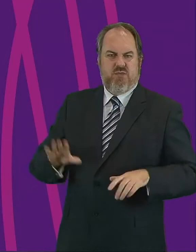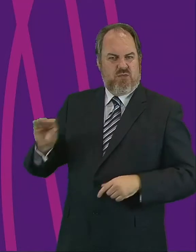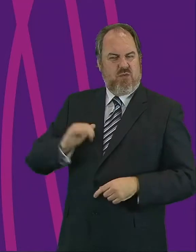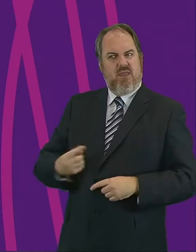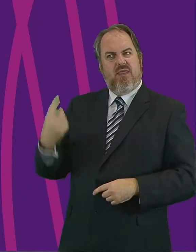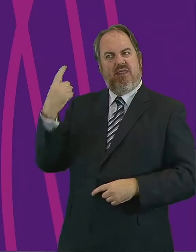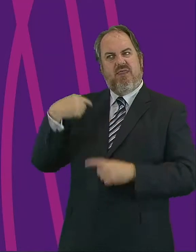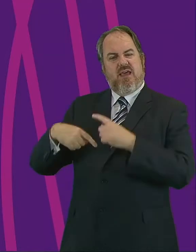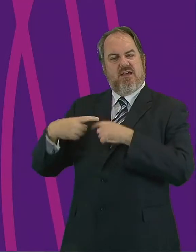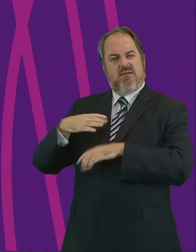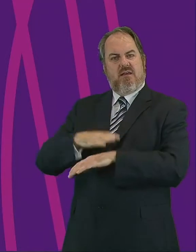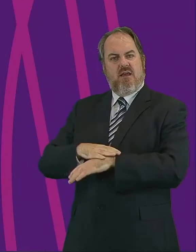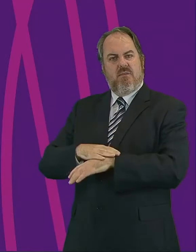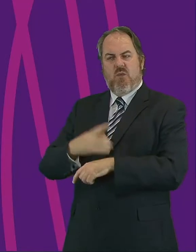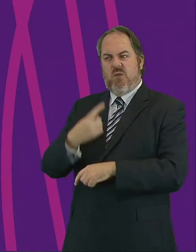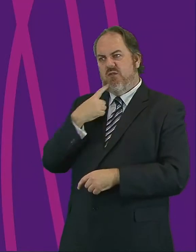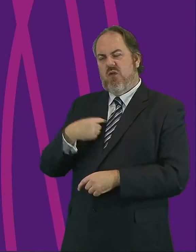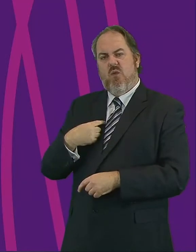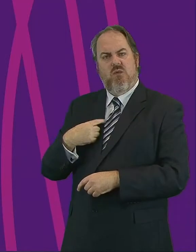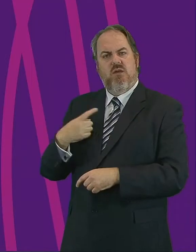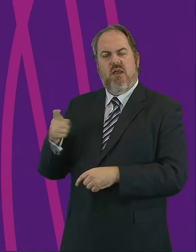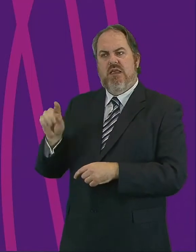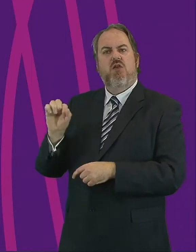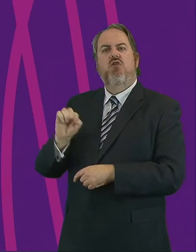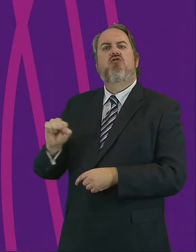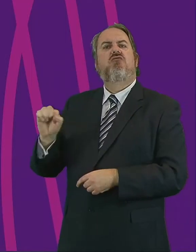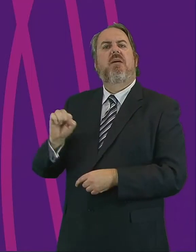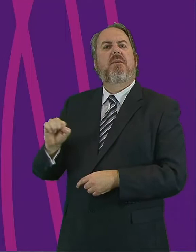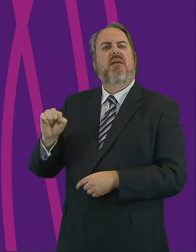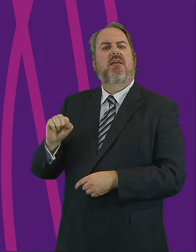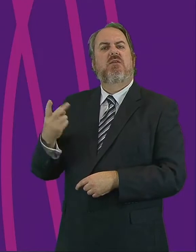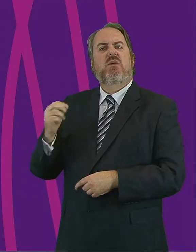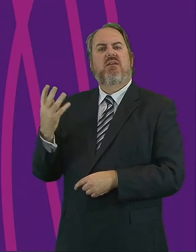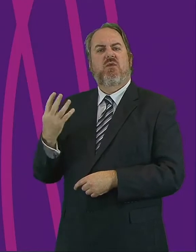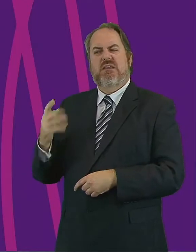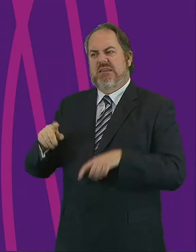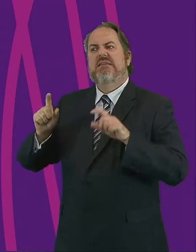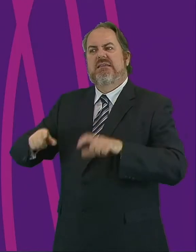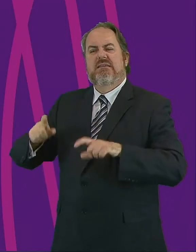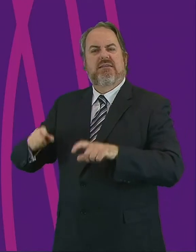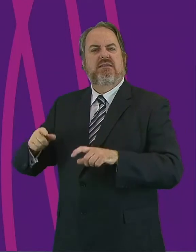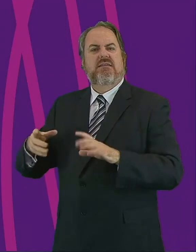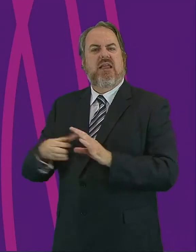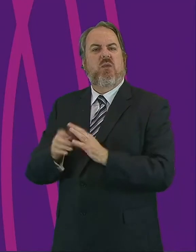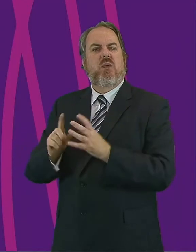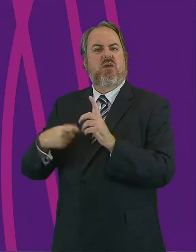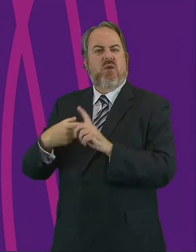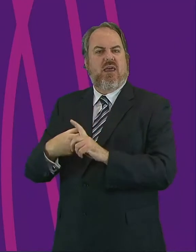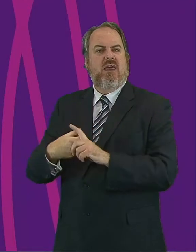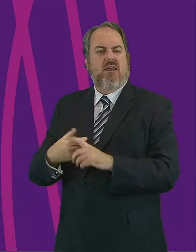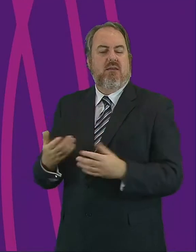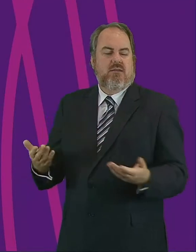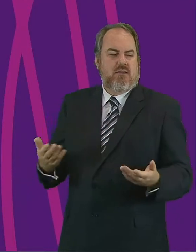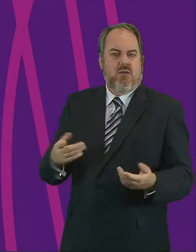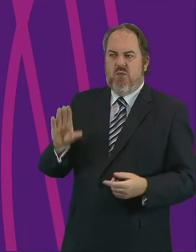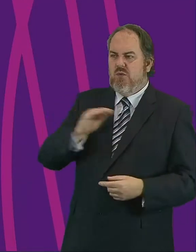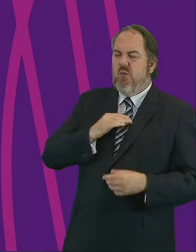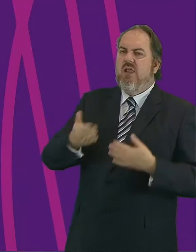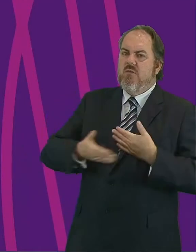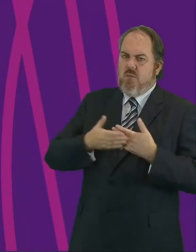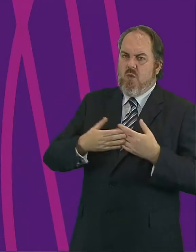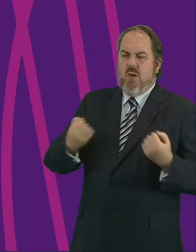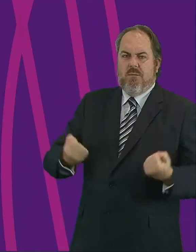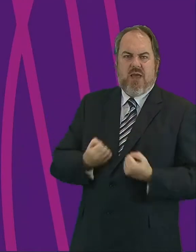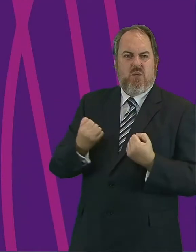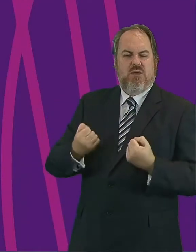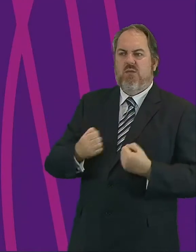place in Europe was secure. In 2016, we were promised that this Parliament would gain more powers, that we would be free to make our